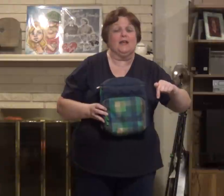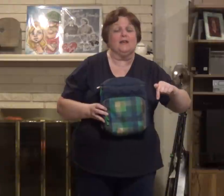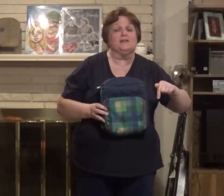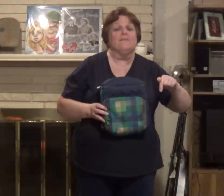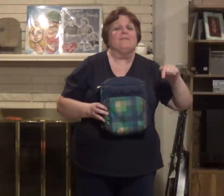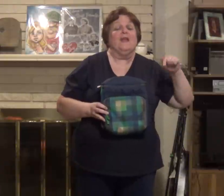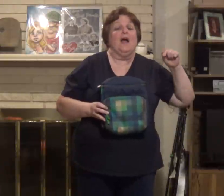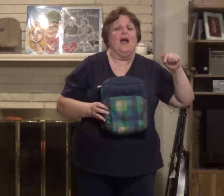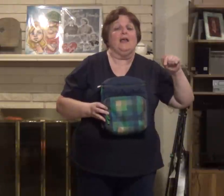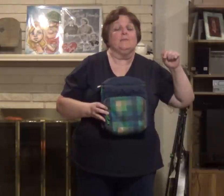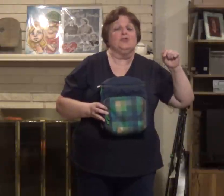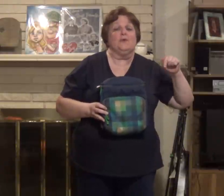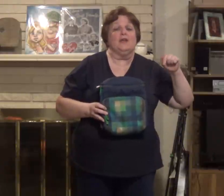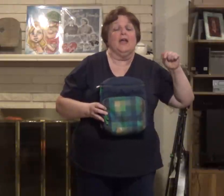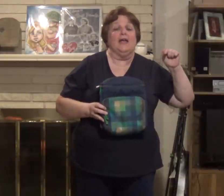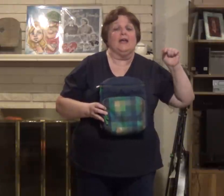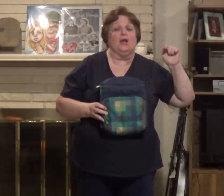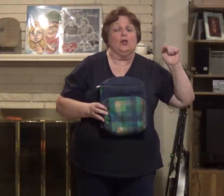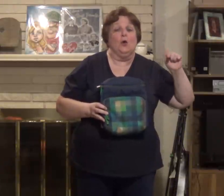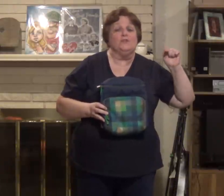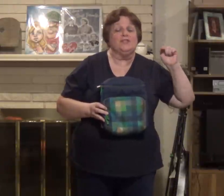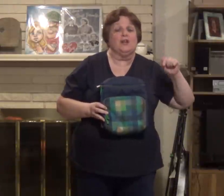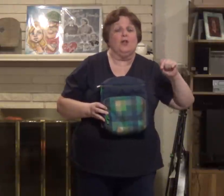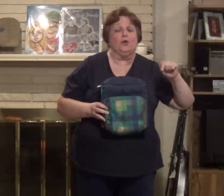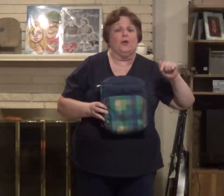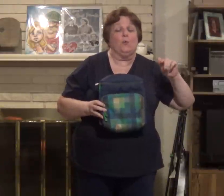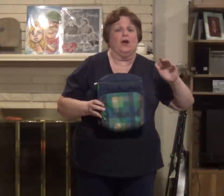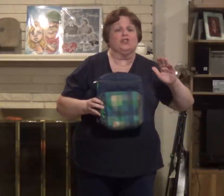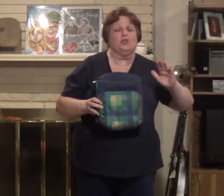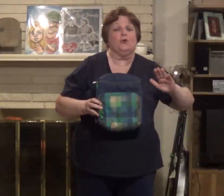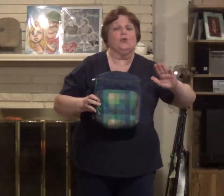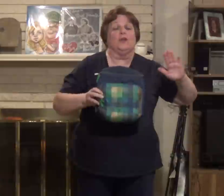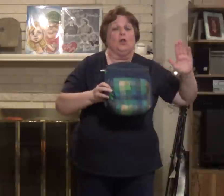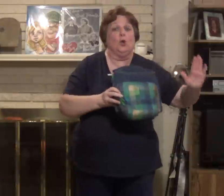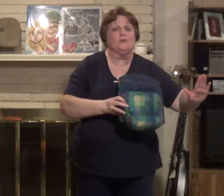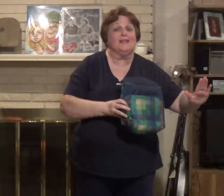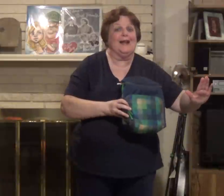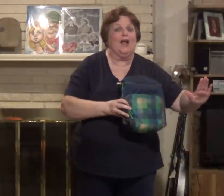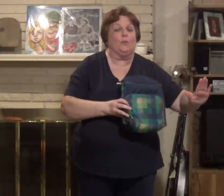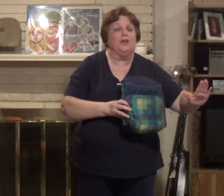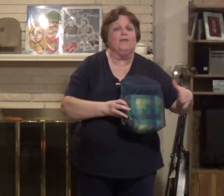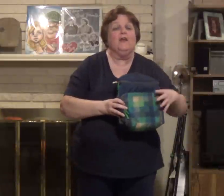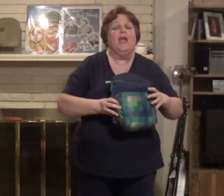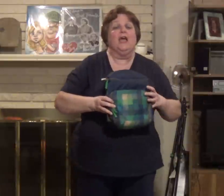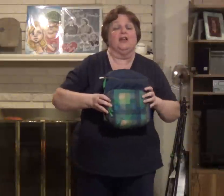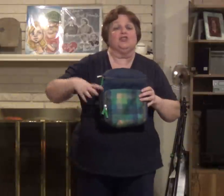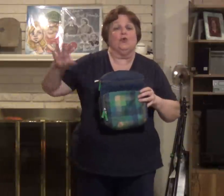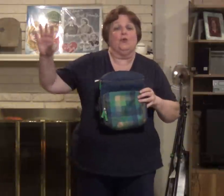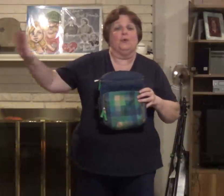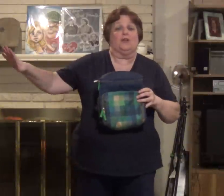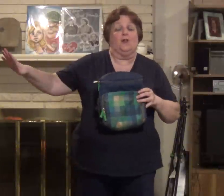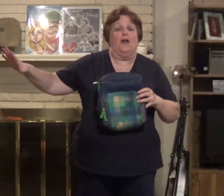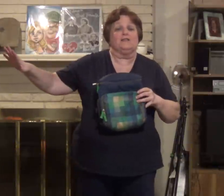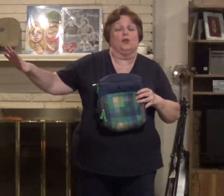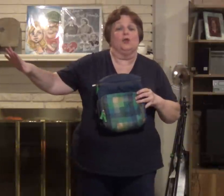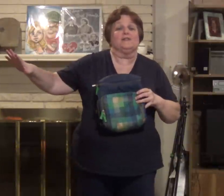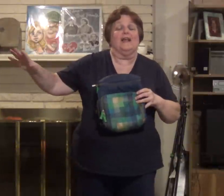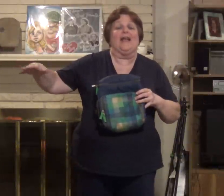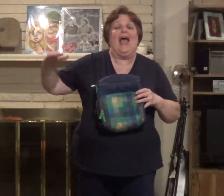because I am doing a clothes decluttering where I show you the clothes that I got rid of and I show you what the closet looks like